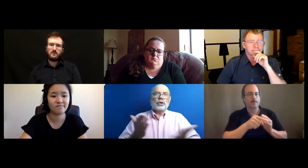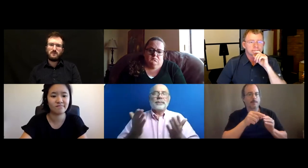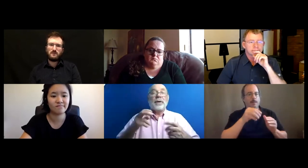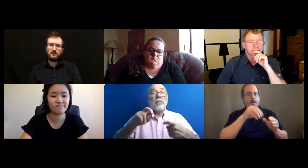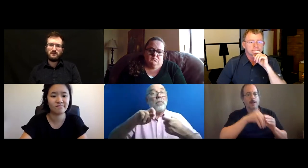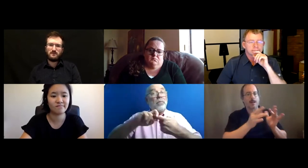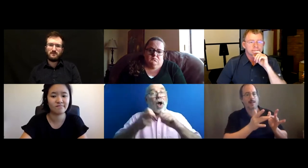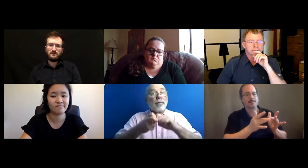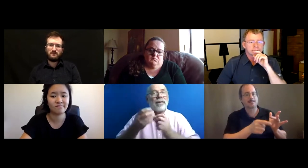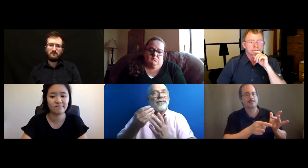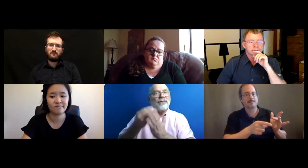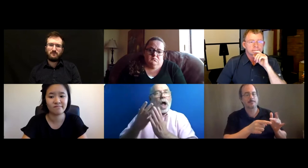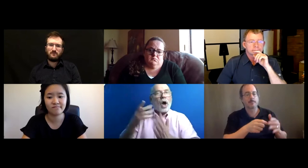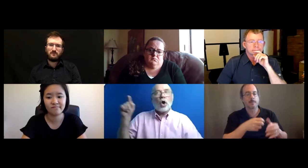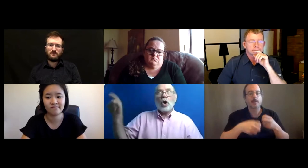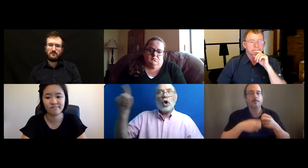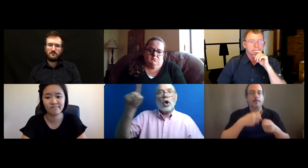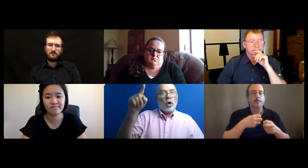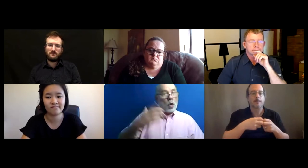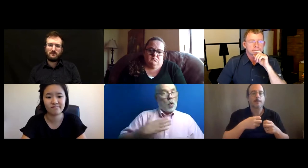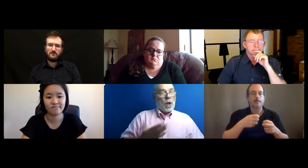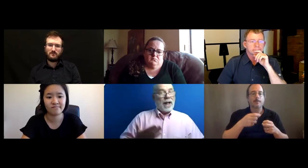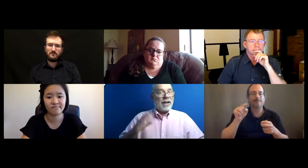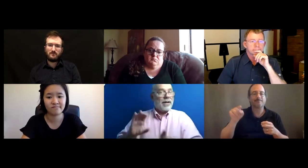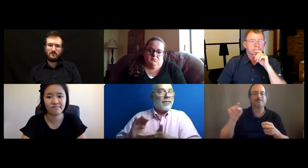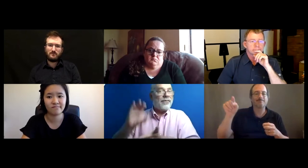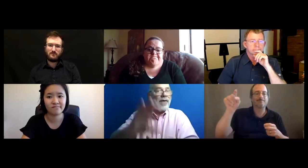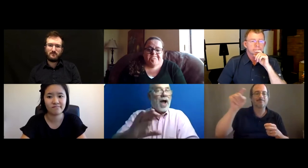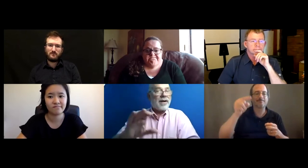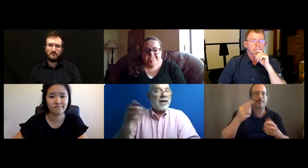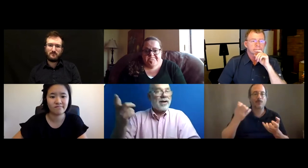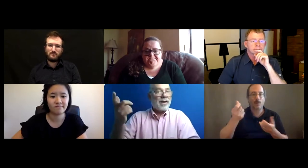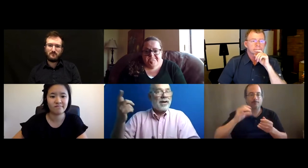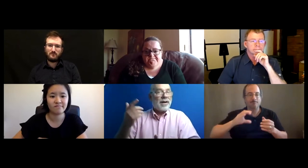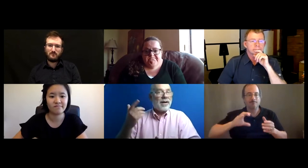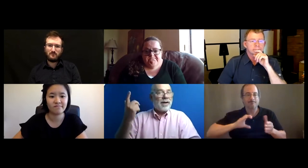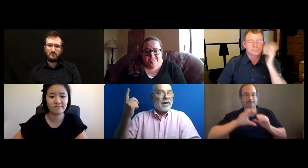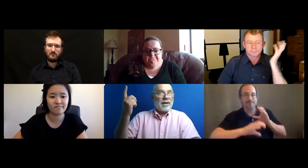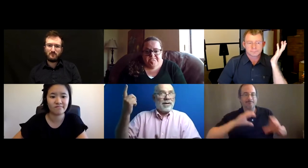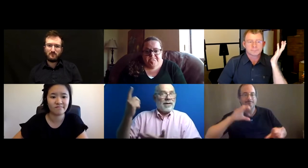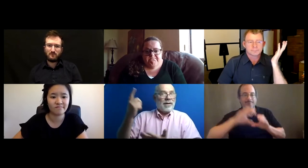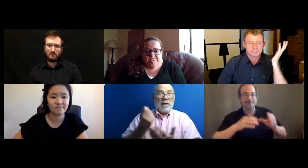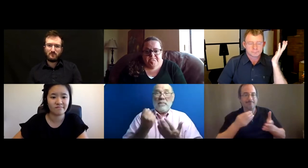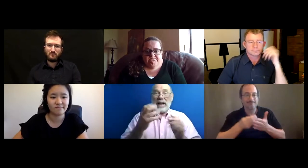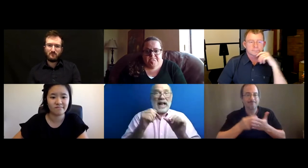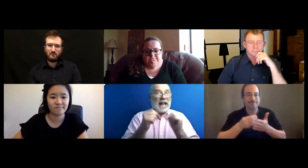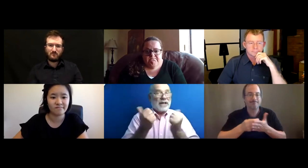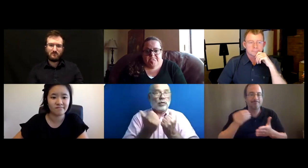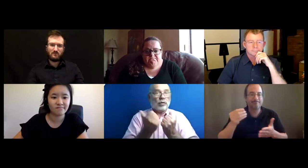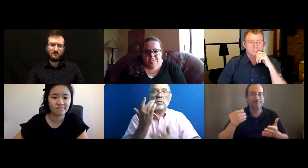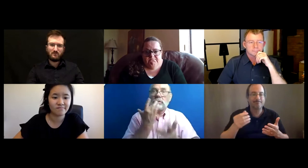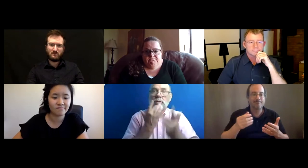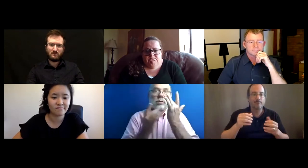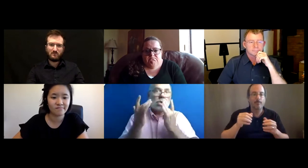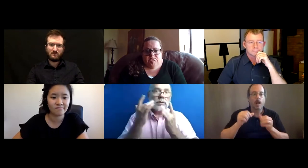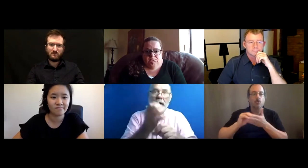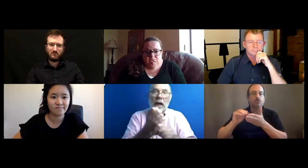further development of resources of online services. And I'm not sure if the government funders are willing to fund